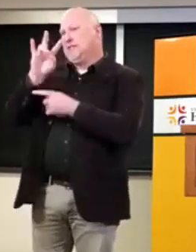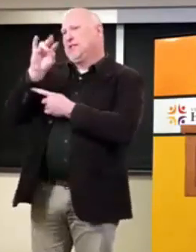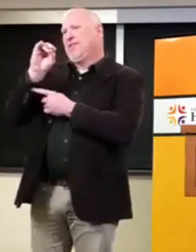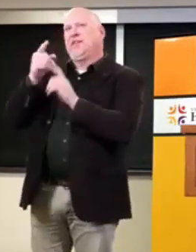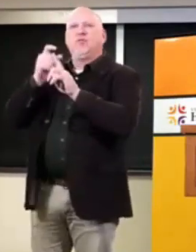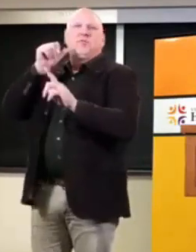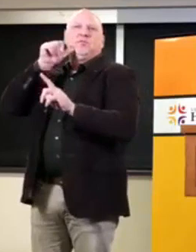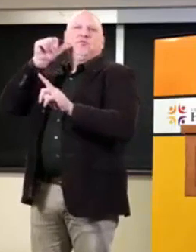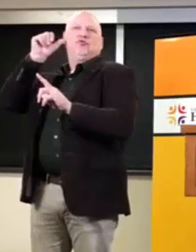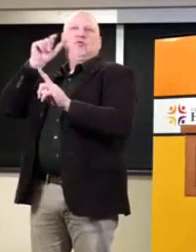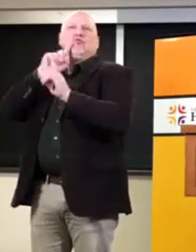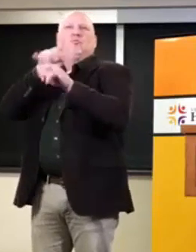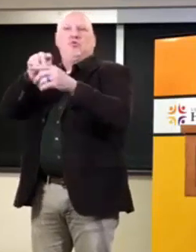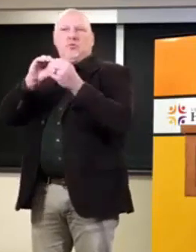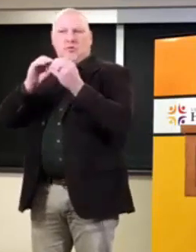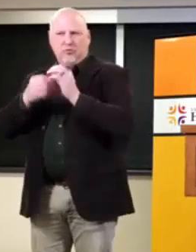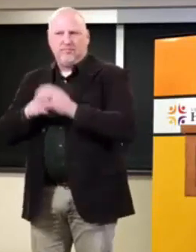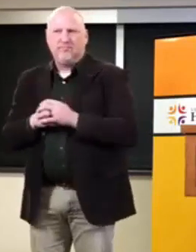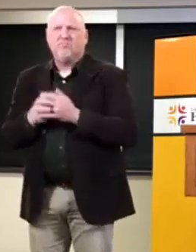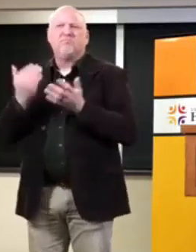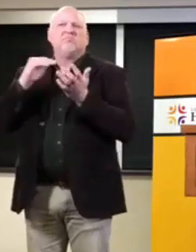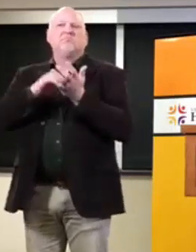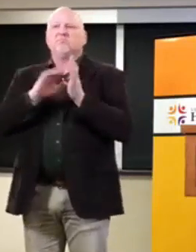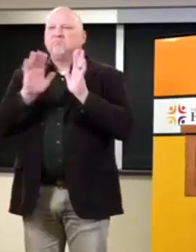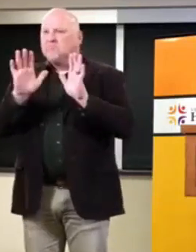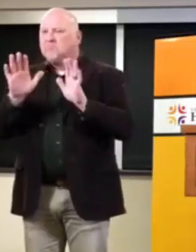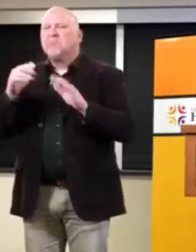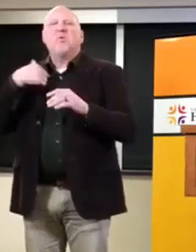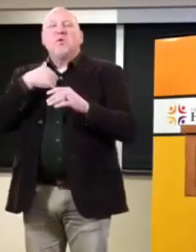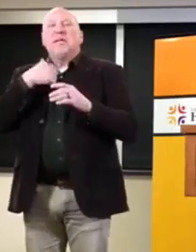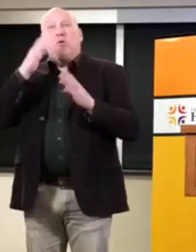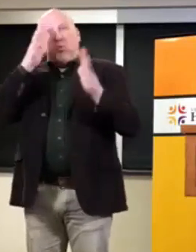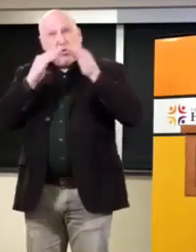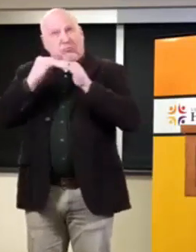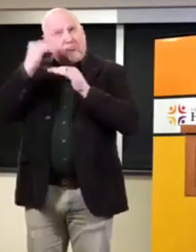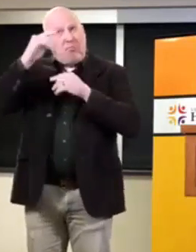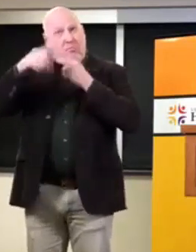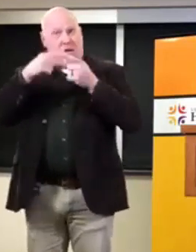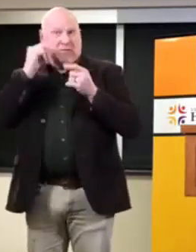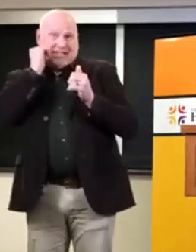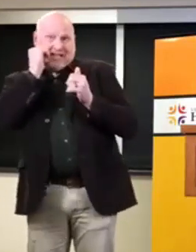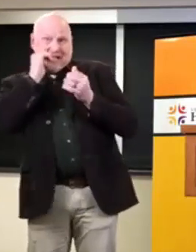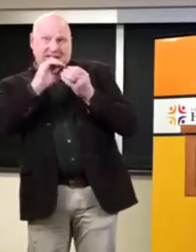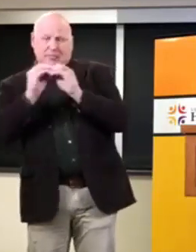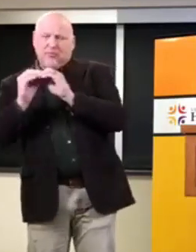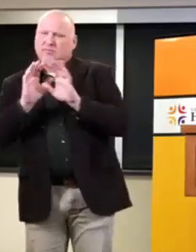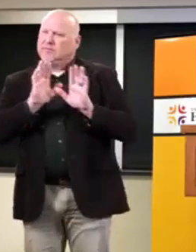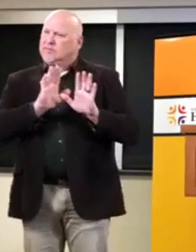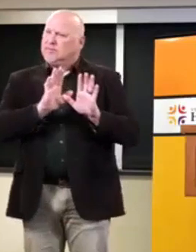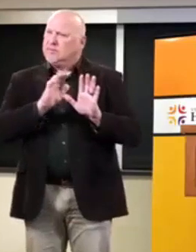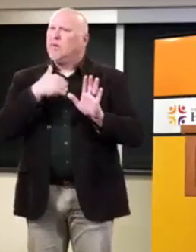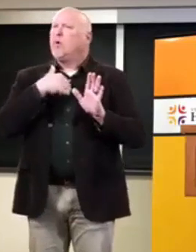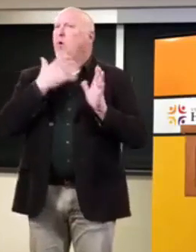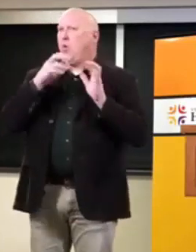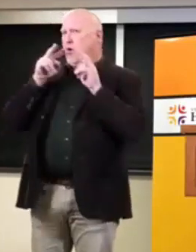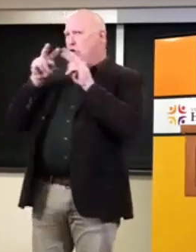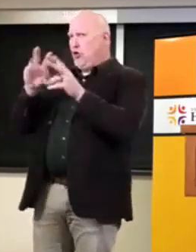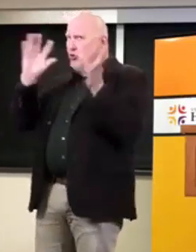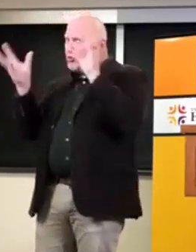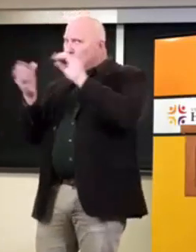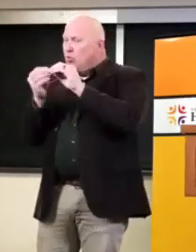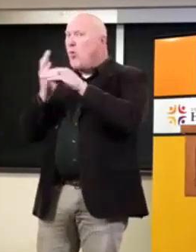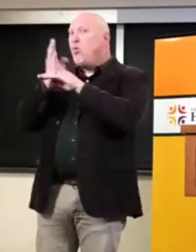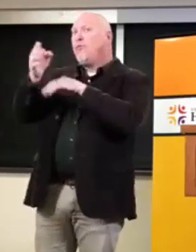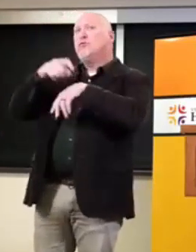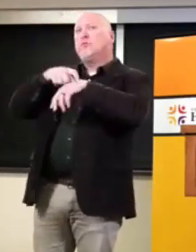individual daily numbers at this point in the outbreak and really focus on the trends over the past couple weeks. The low number reported yesterday is likely